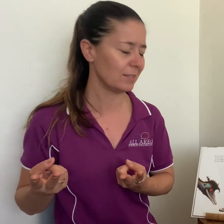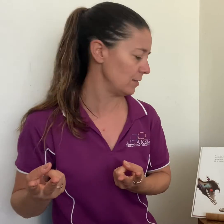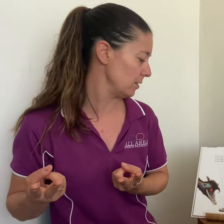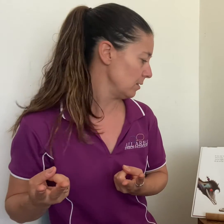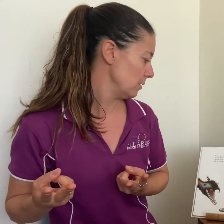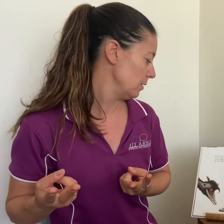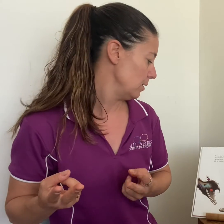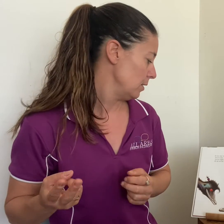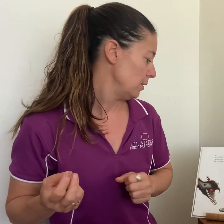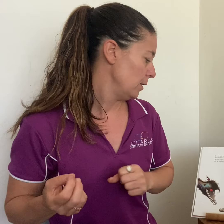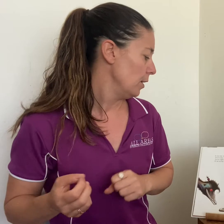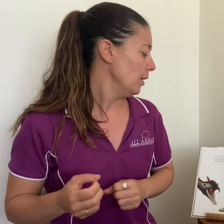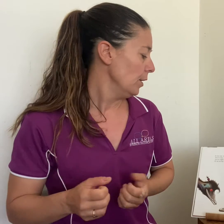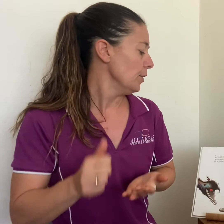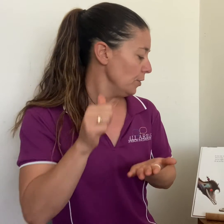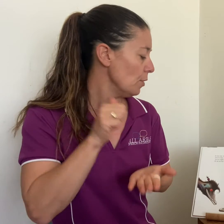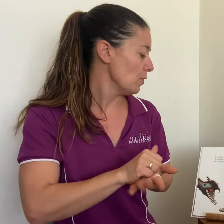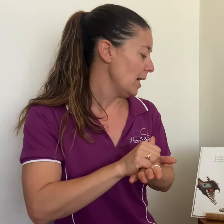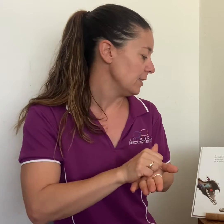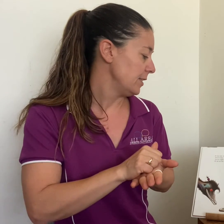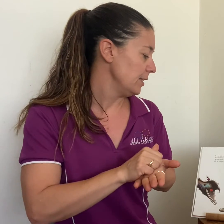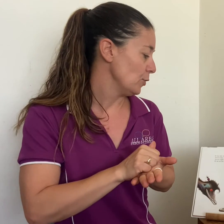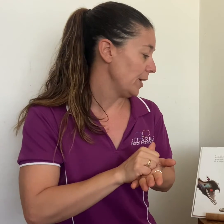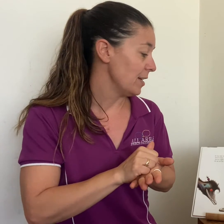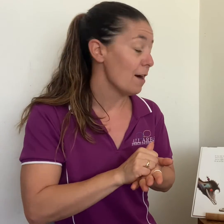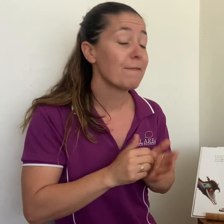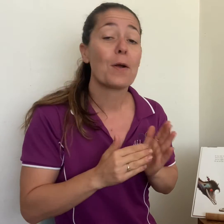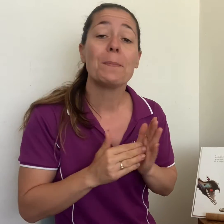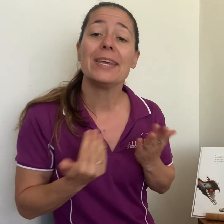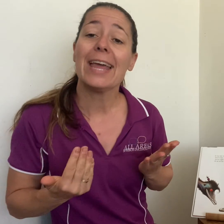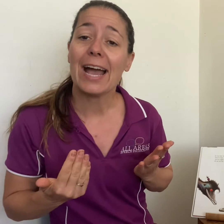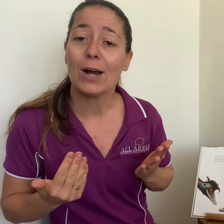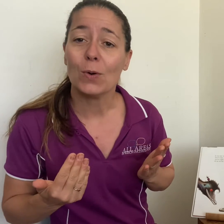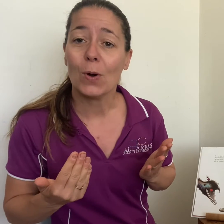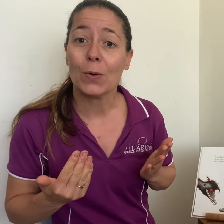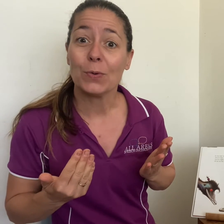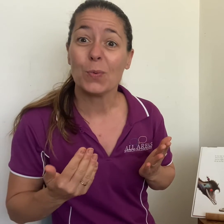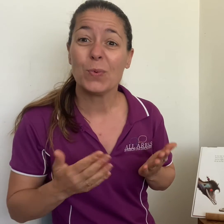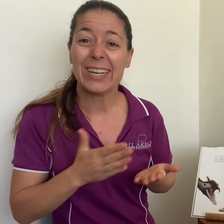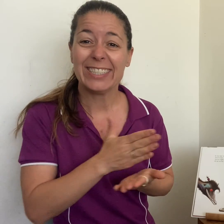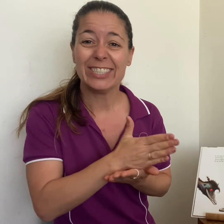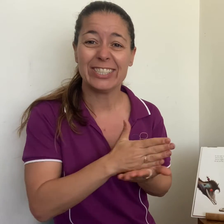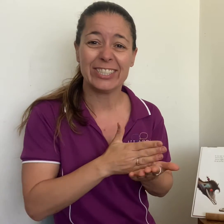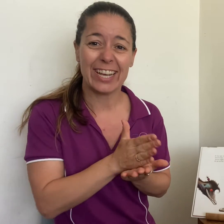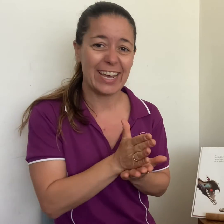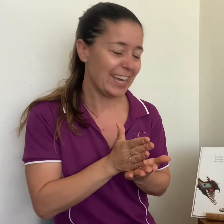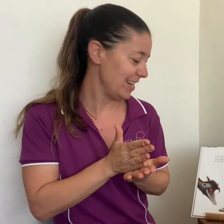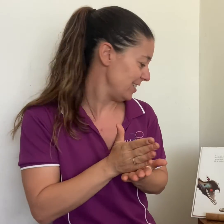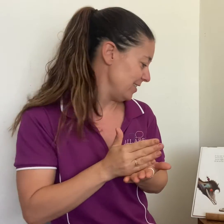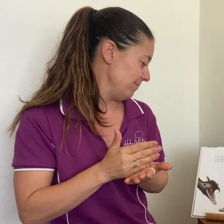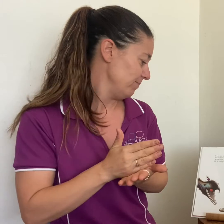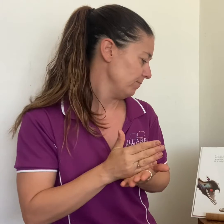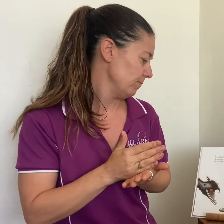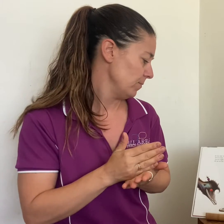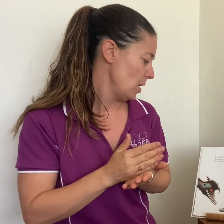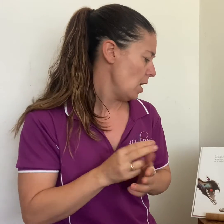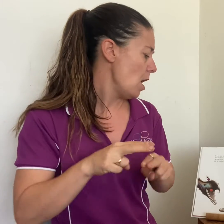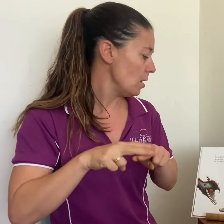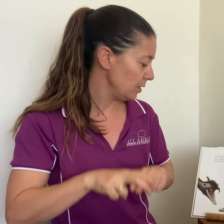rest. You're right, said Edwina. From now on we share. I'll sit